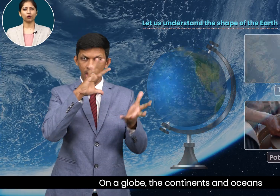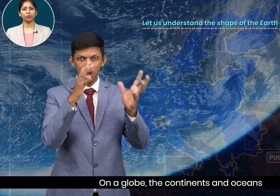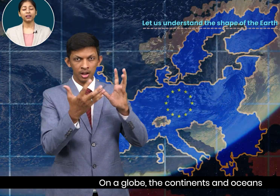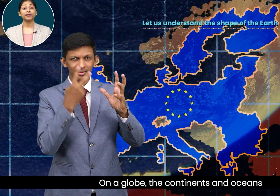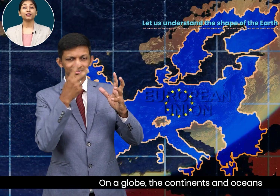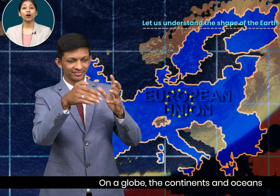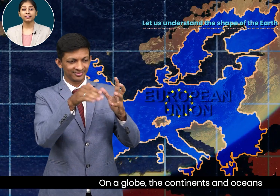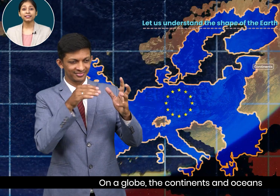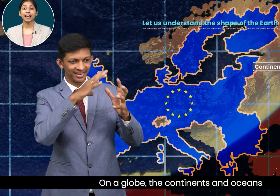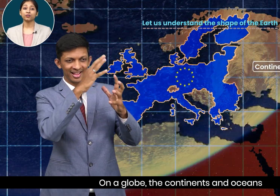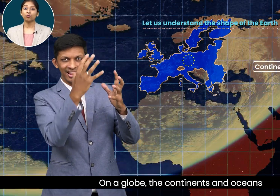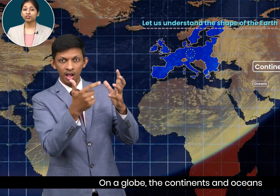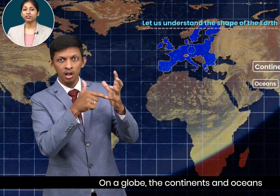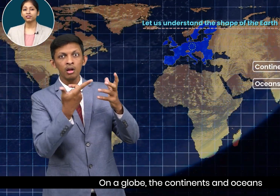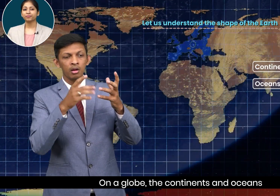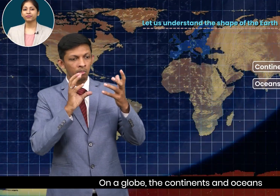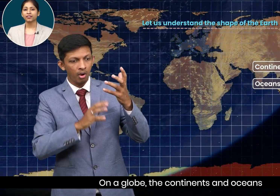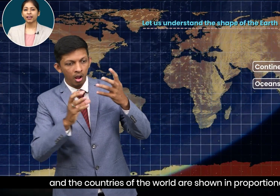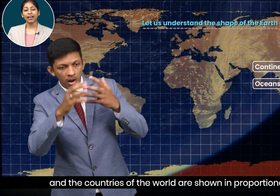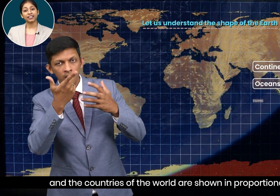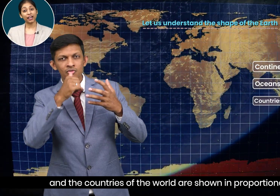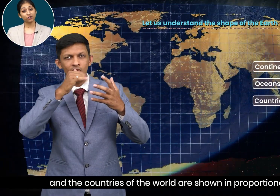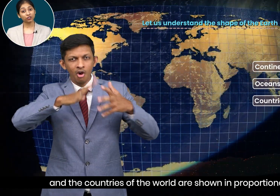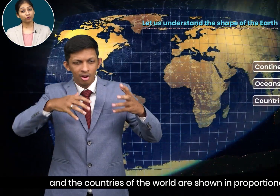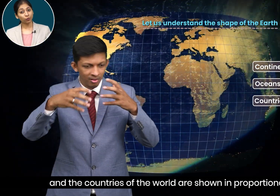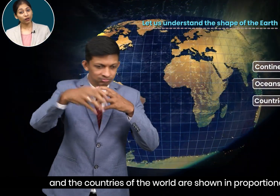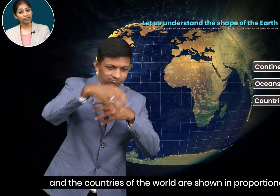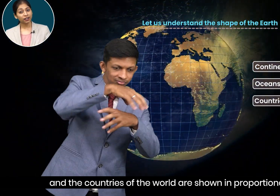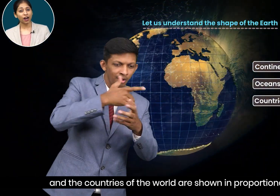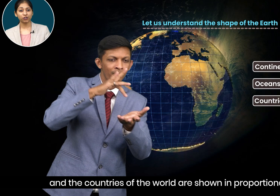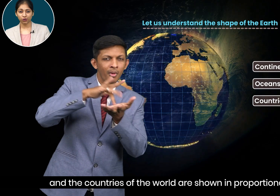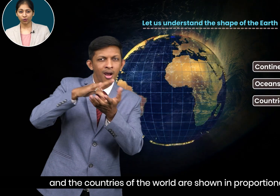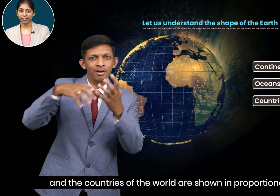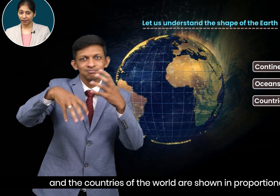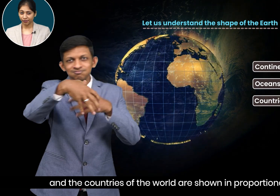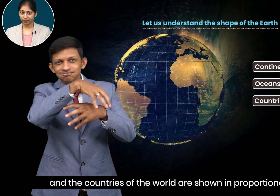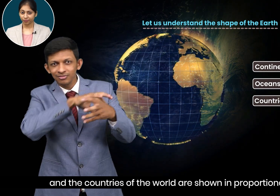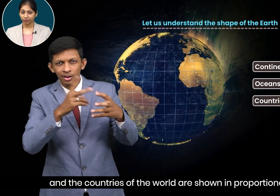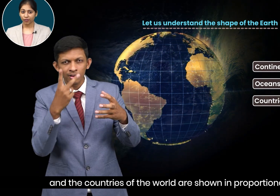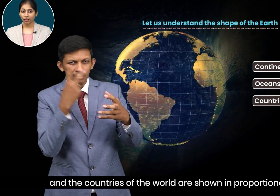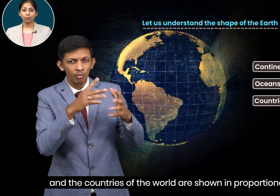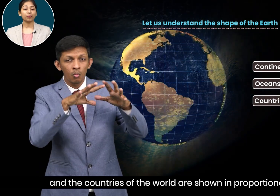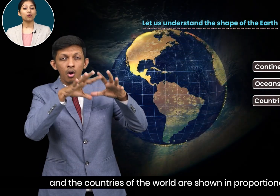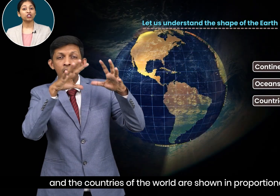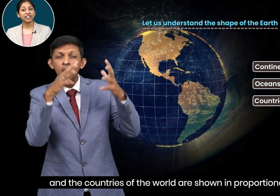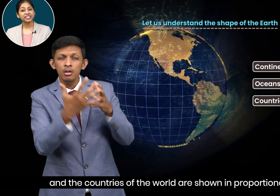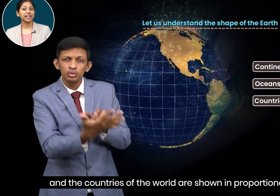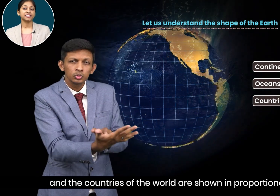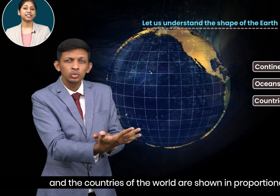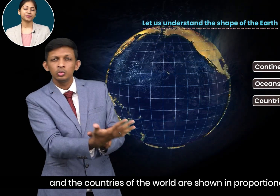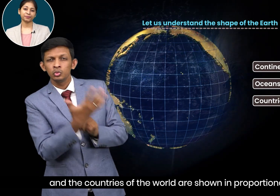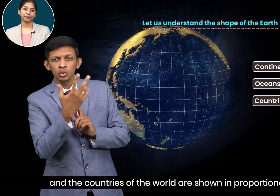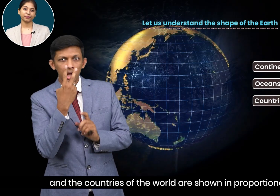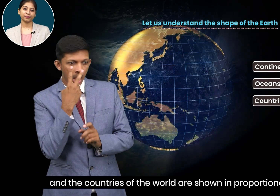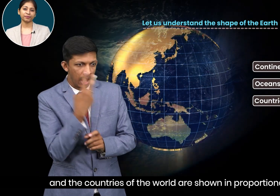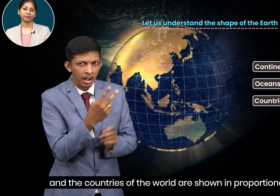On a globe, the continents and oceans and the countries of the world are shown in proportionate